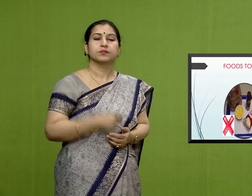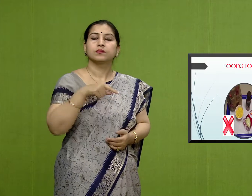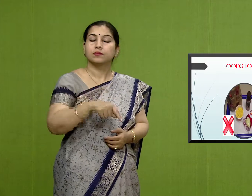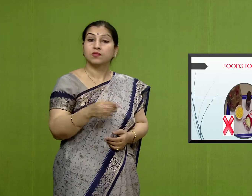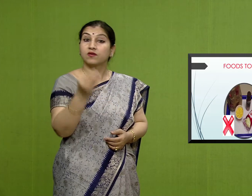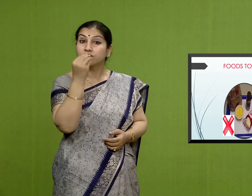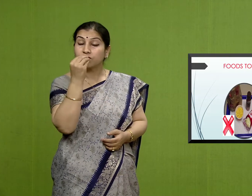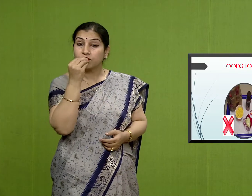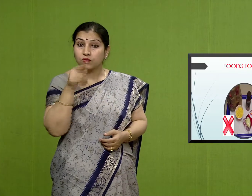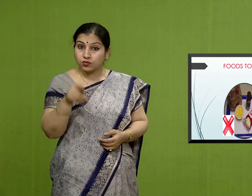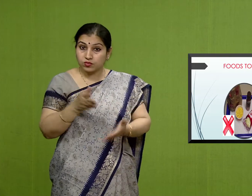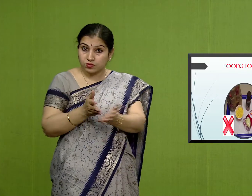Avoid processed foods,